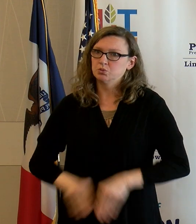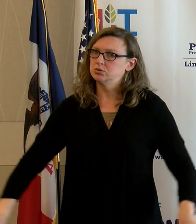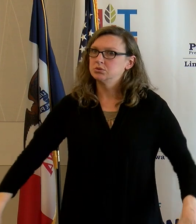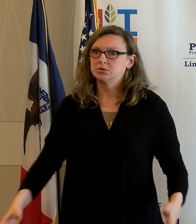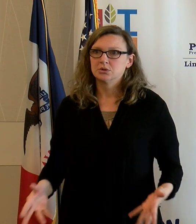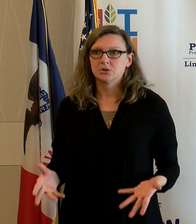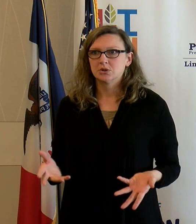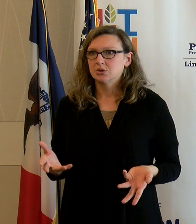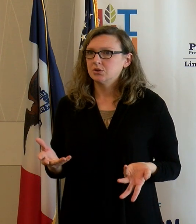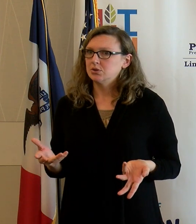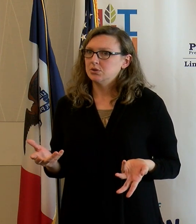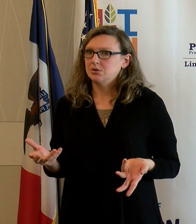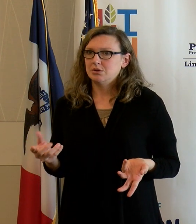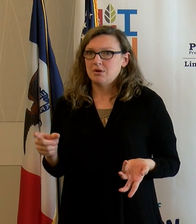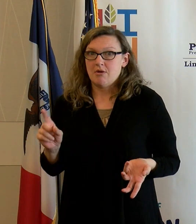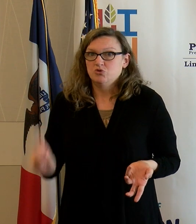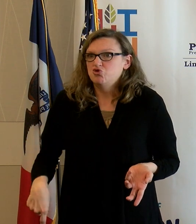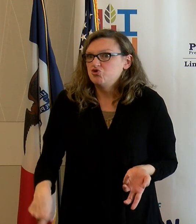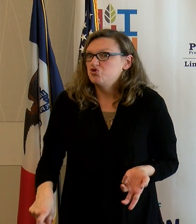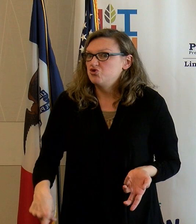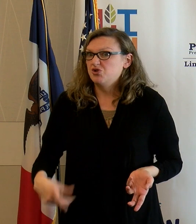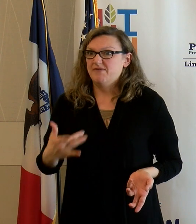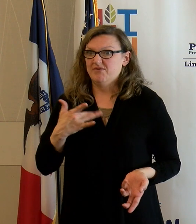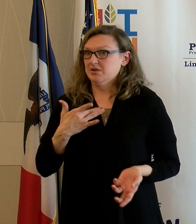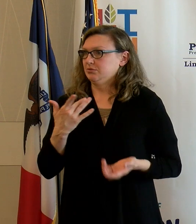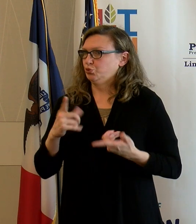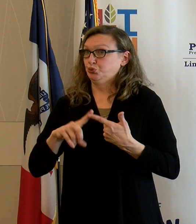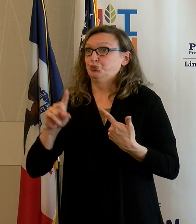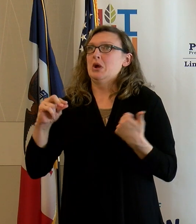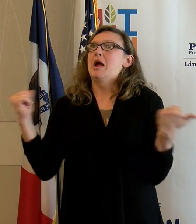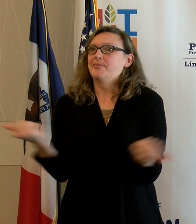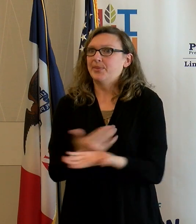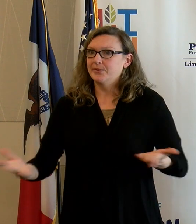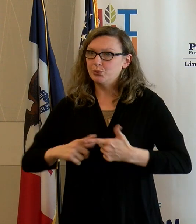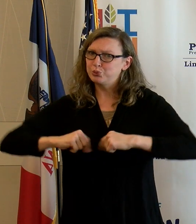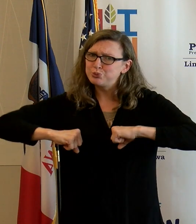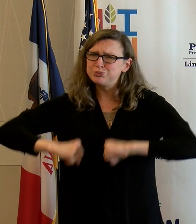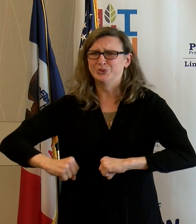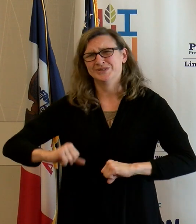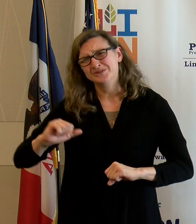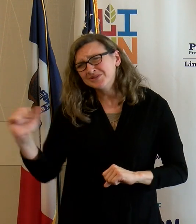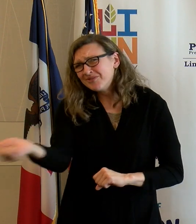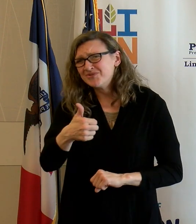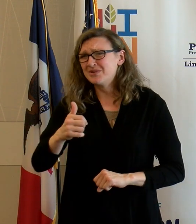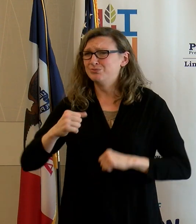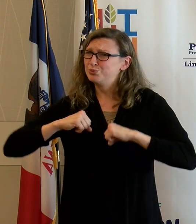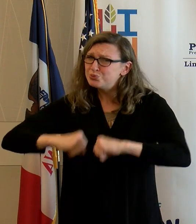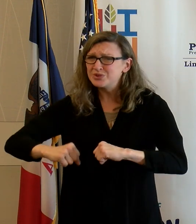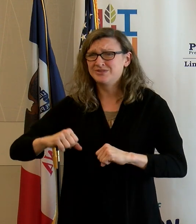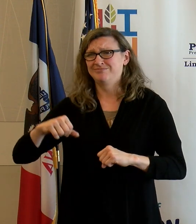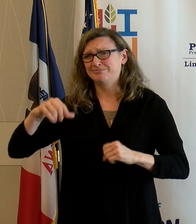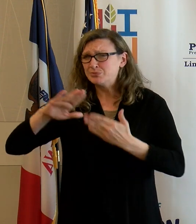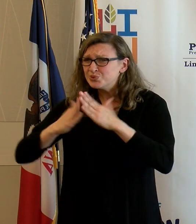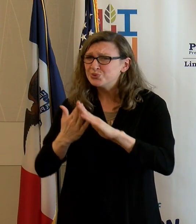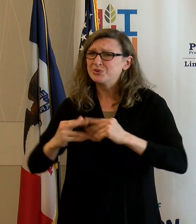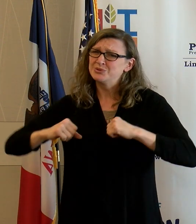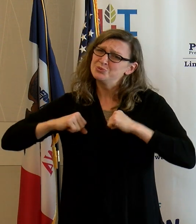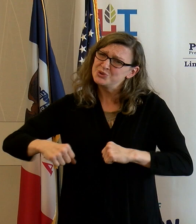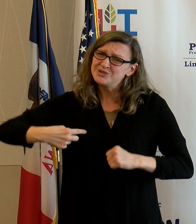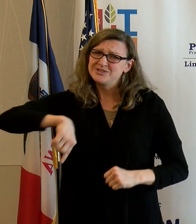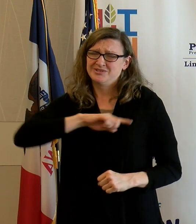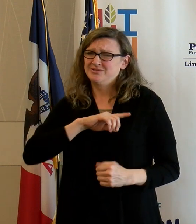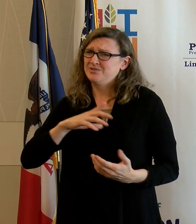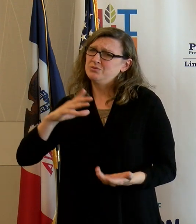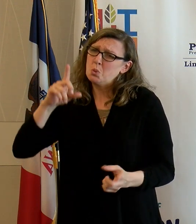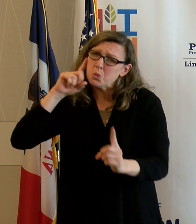to protect our people and to reduce the amount of cases our hospitals might see in 3 to